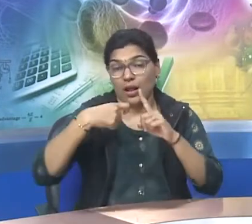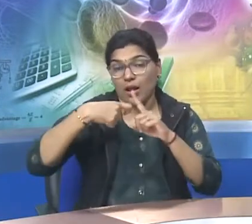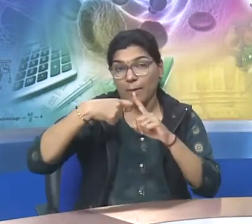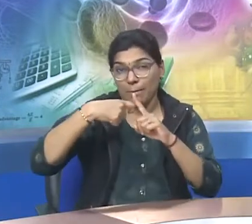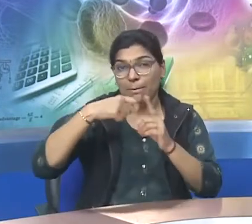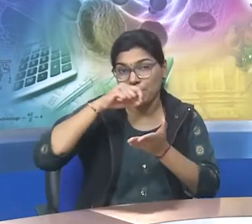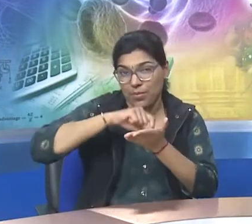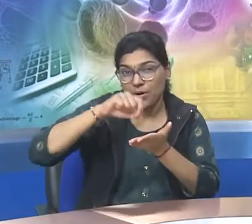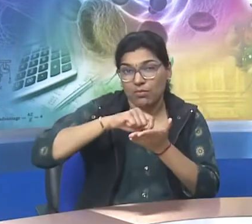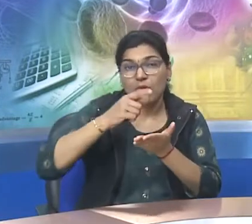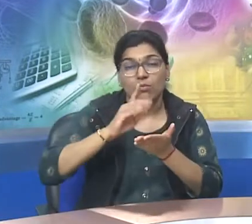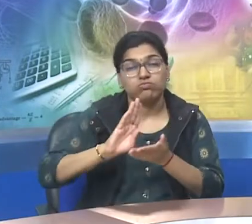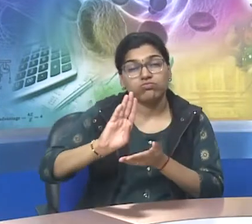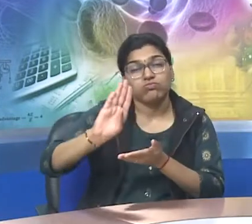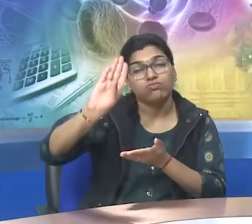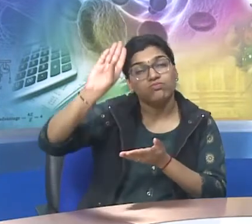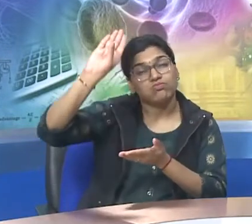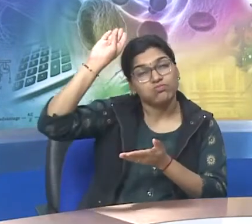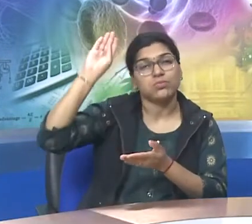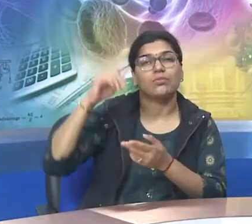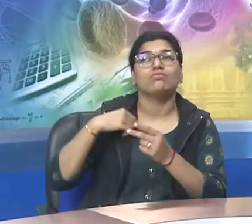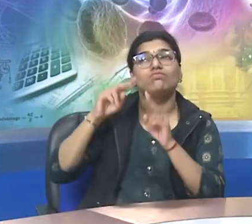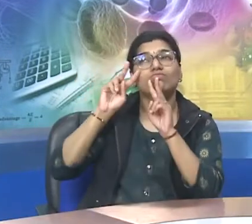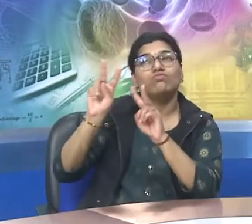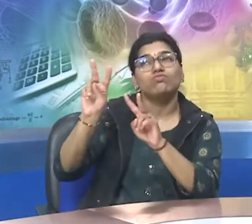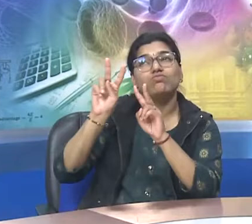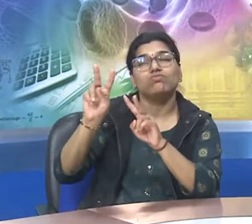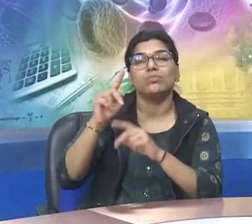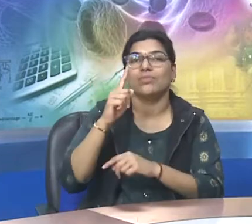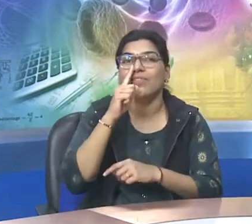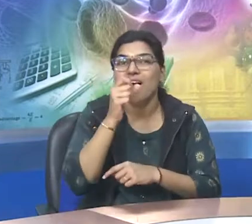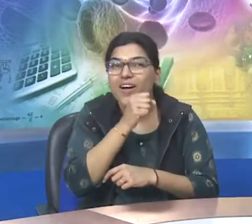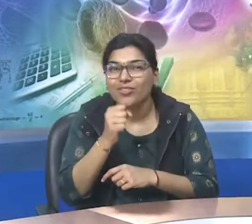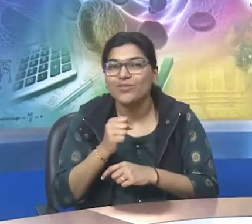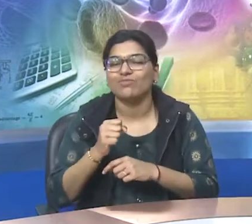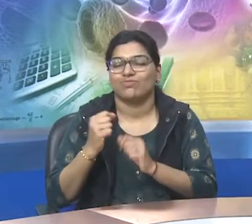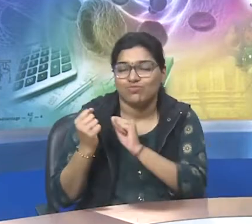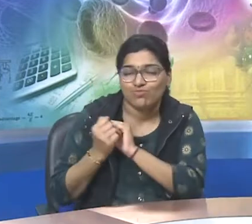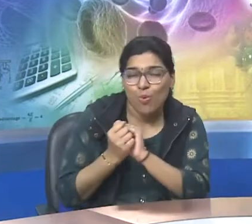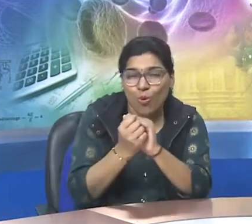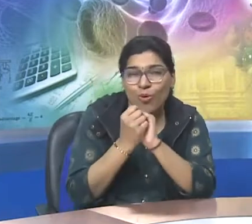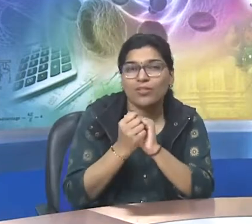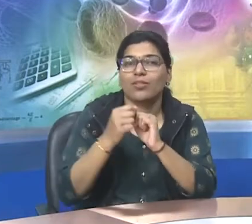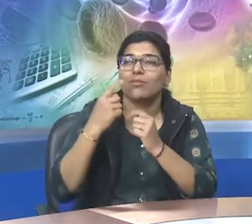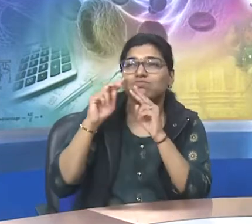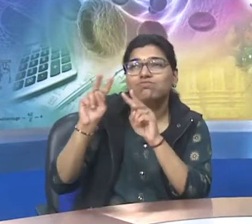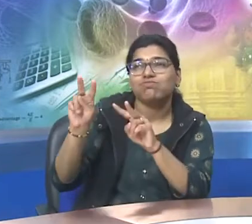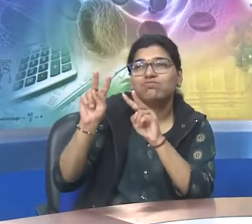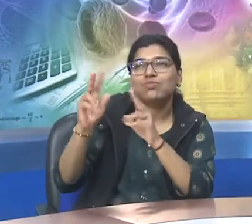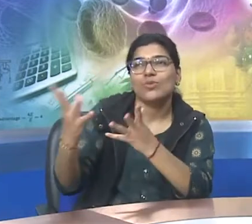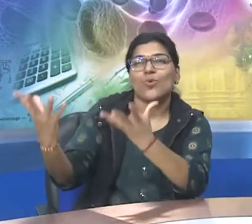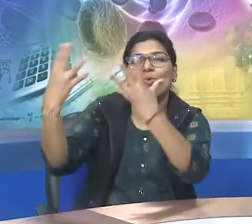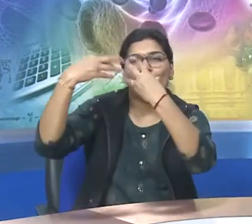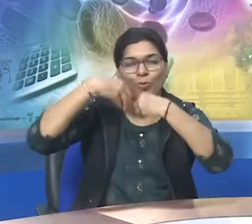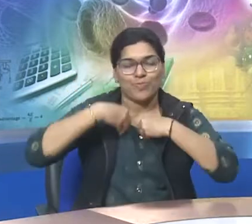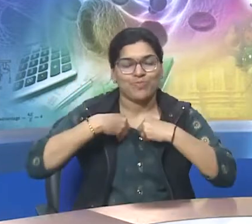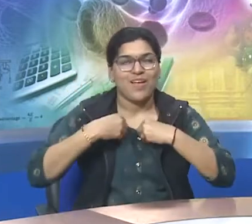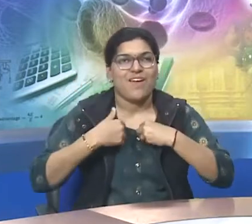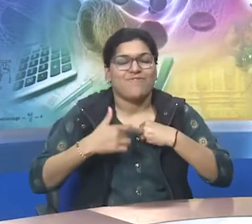about her own grandmother's memories of her house. And in this poem,